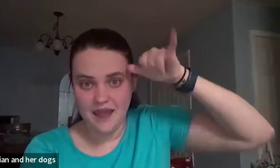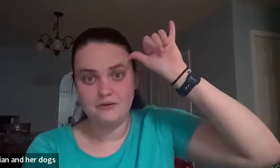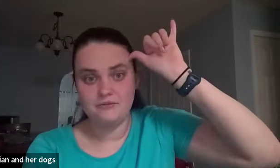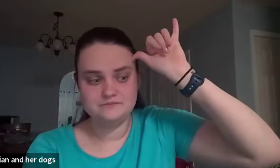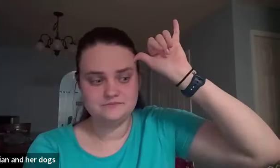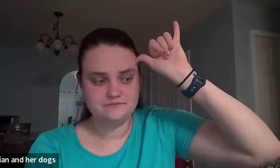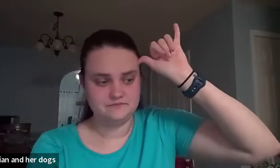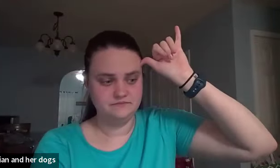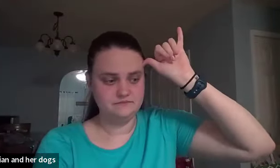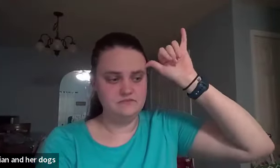cow.